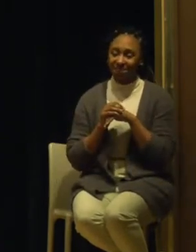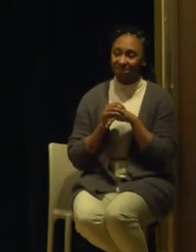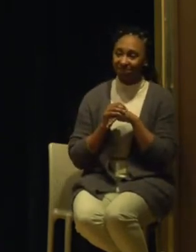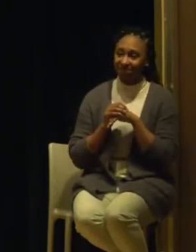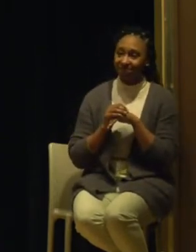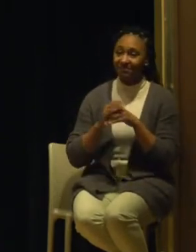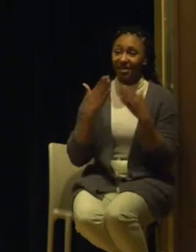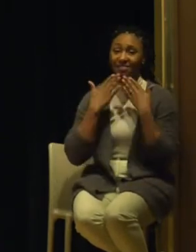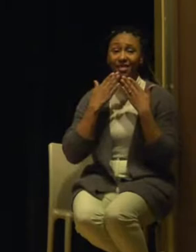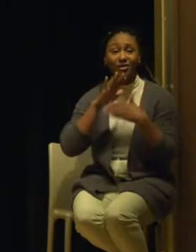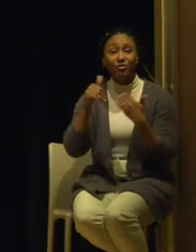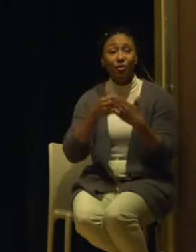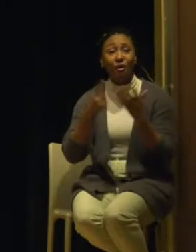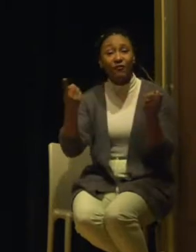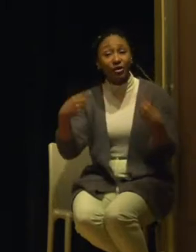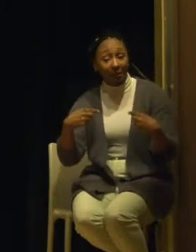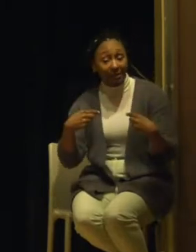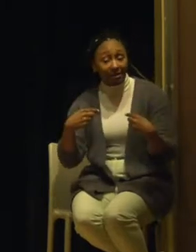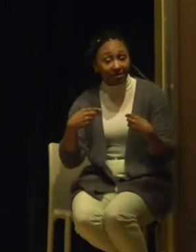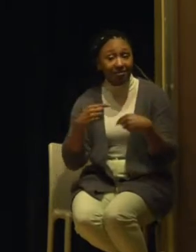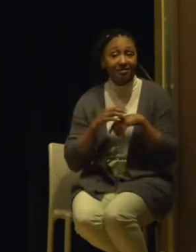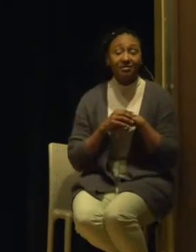and thank you all for coming.